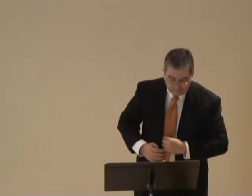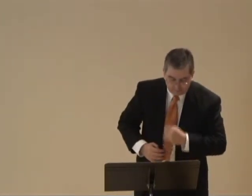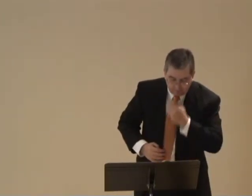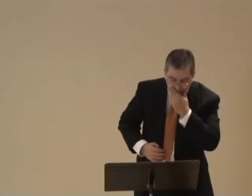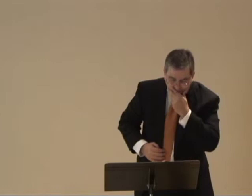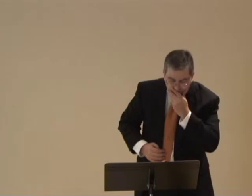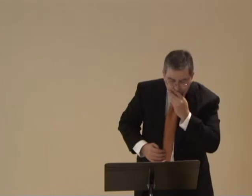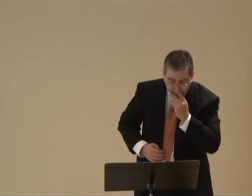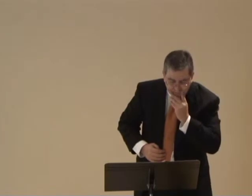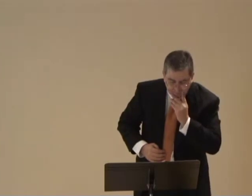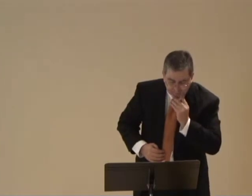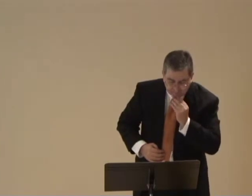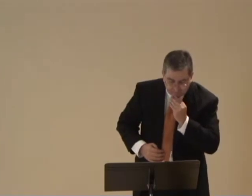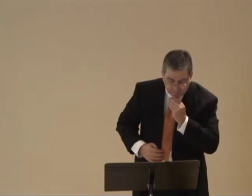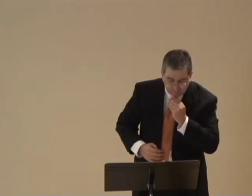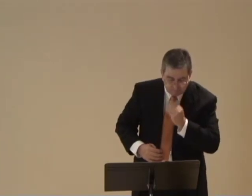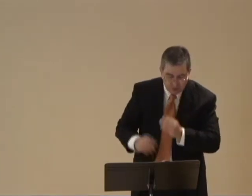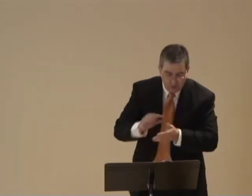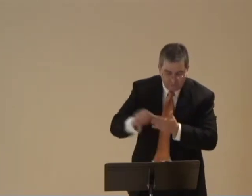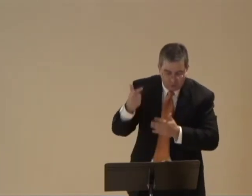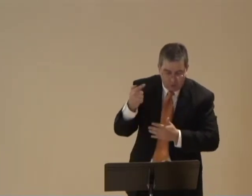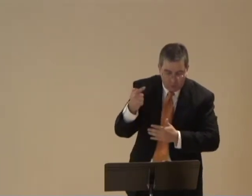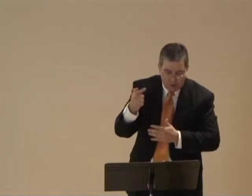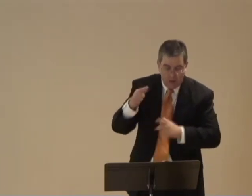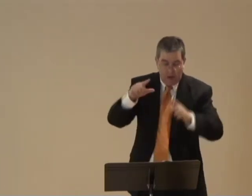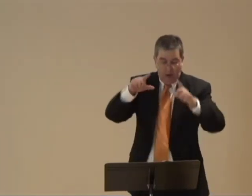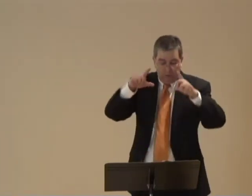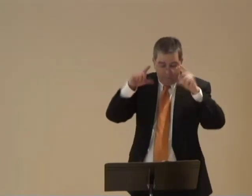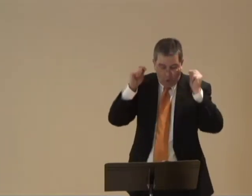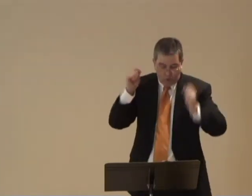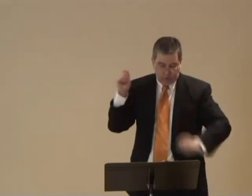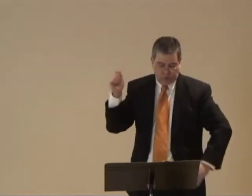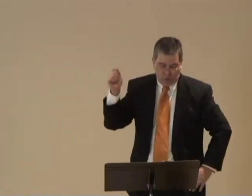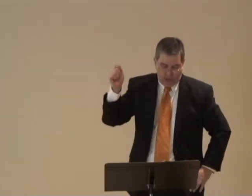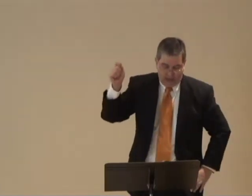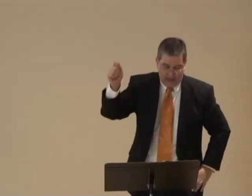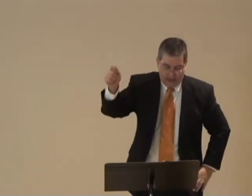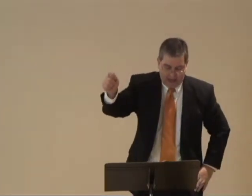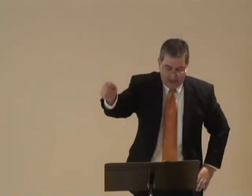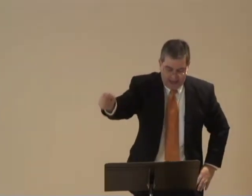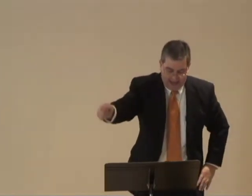And there was the final one.